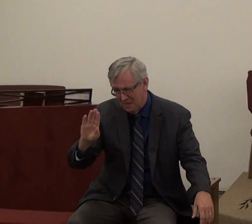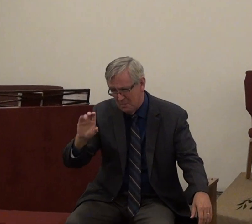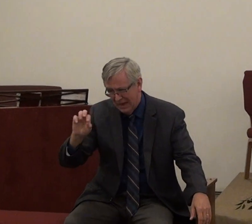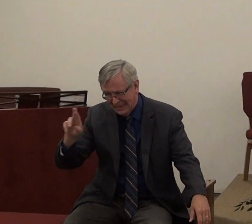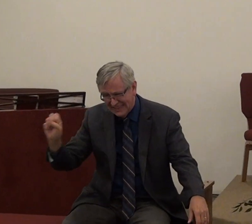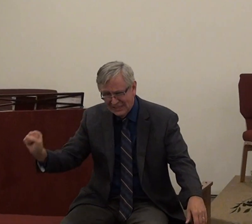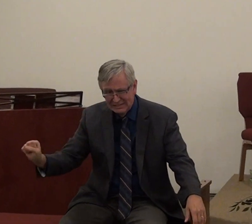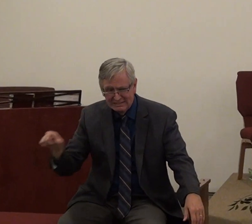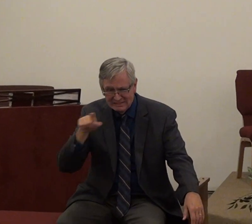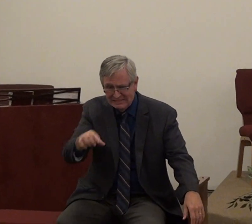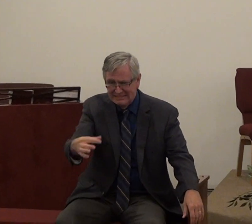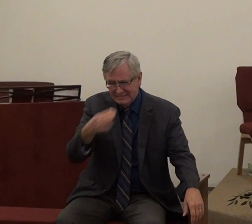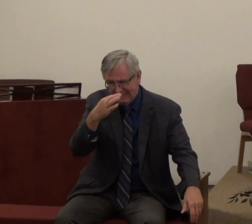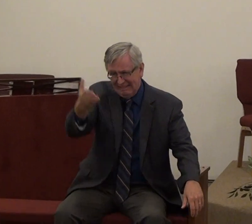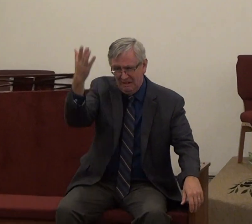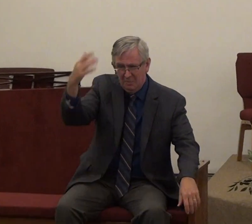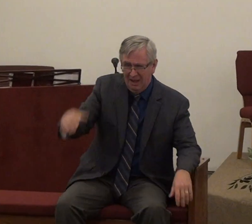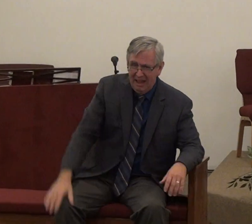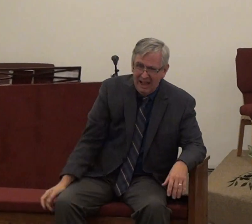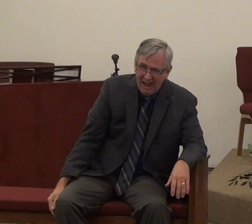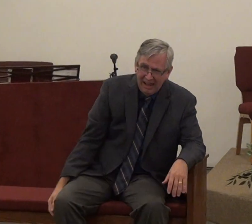Bay Buccaneers. You stink.